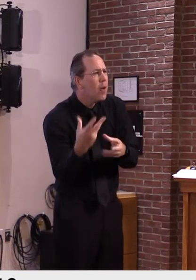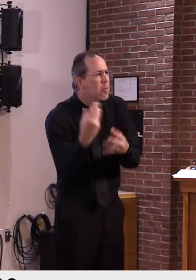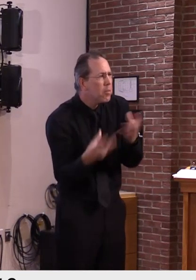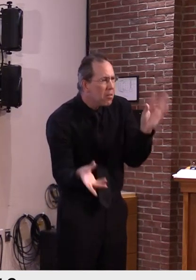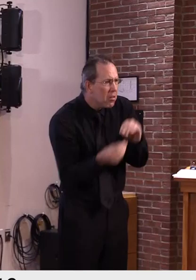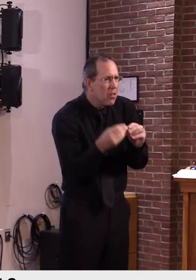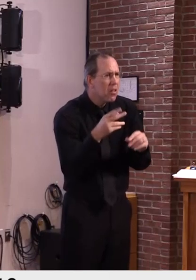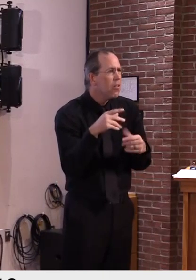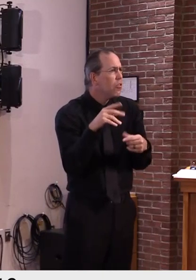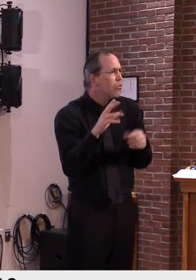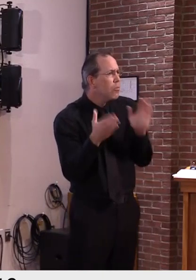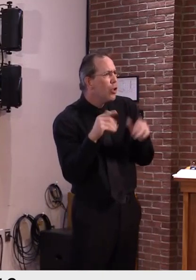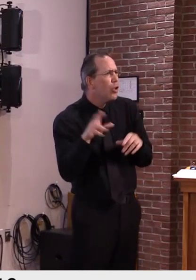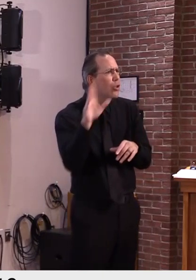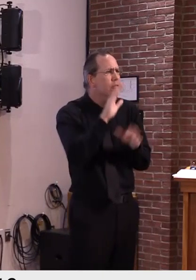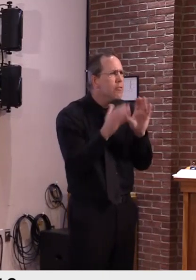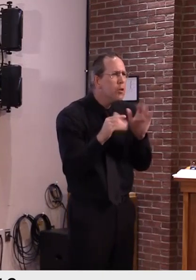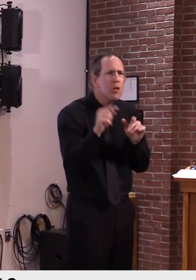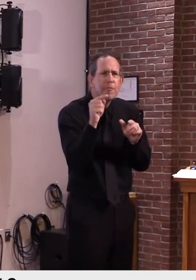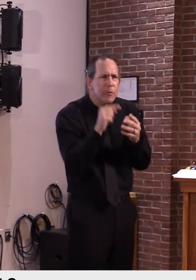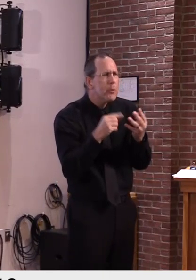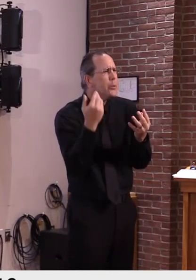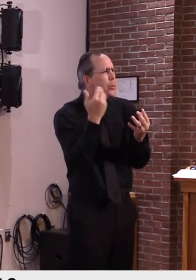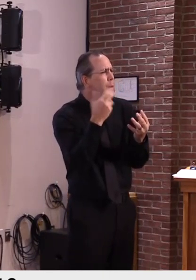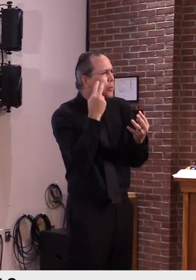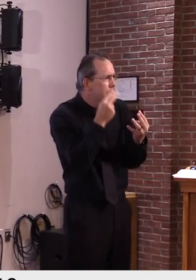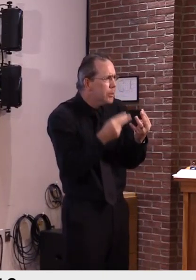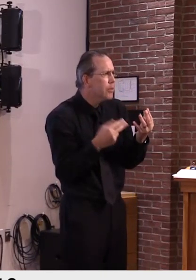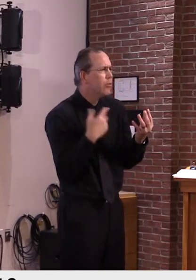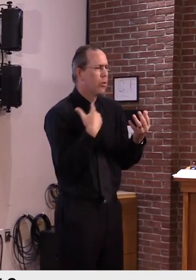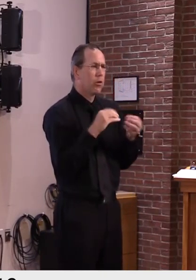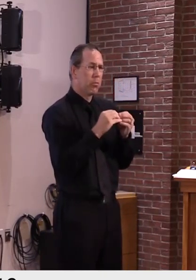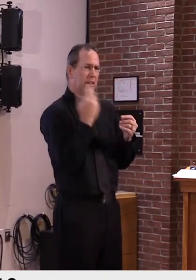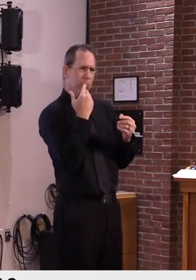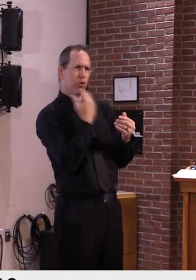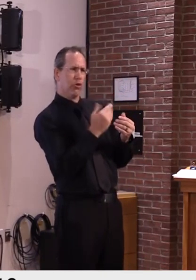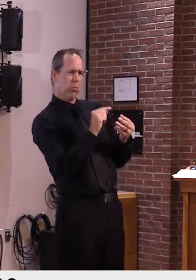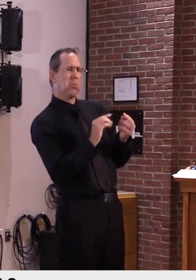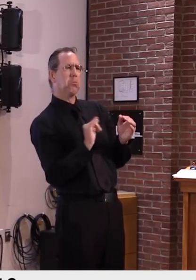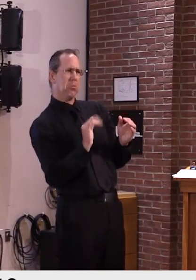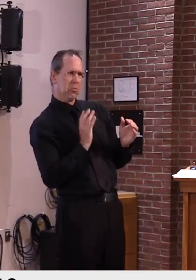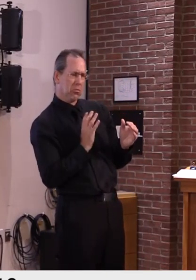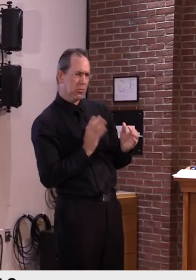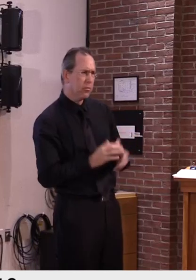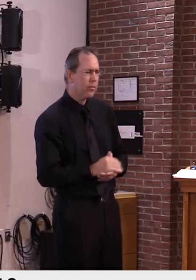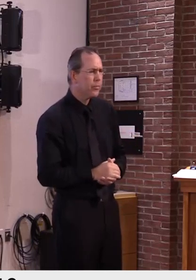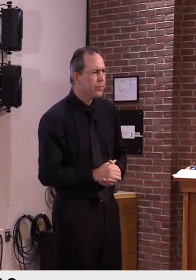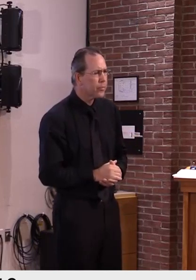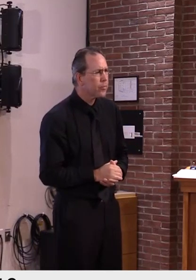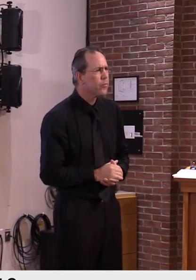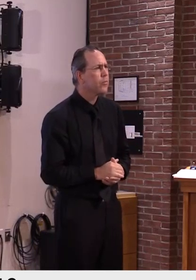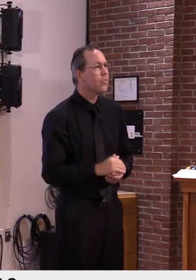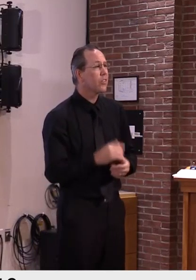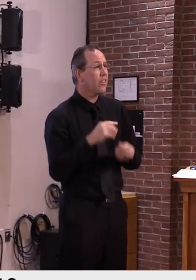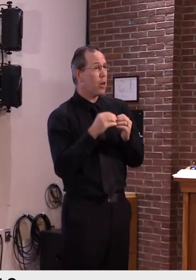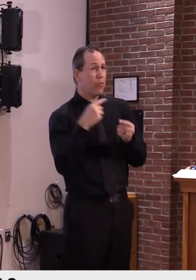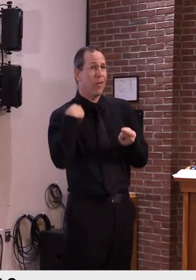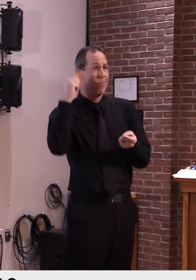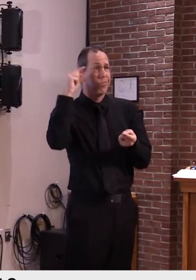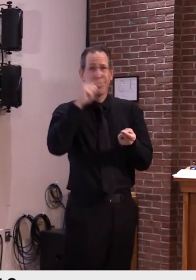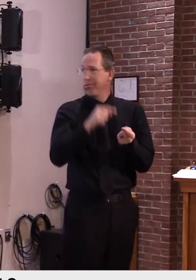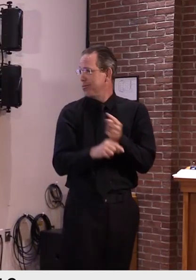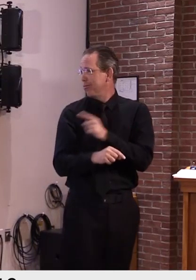are all interconnected and important. When you look at the amount of deaths per capita from the beginning of the pandemic and just